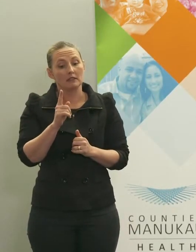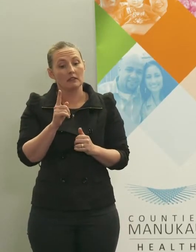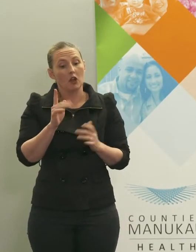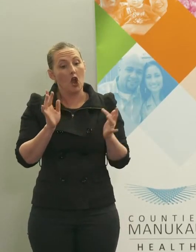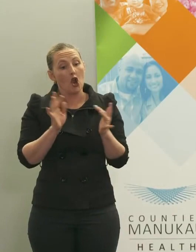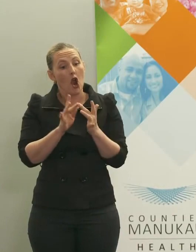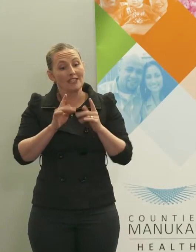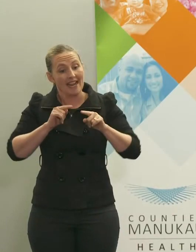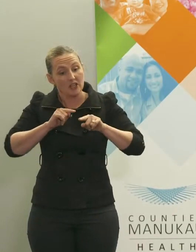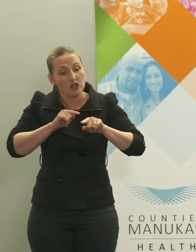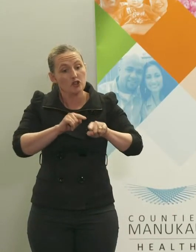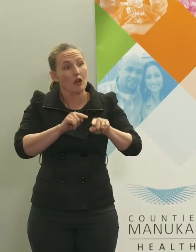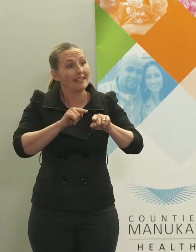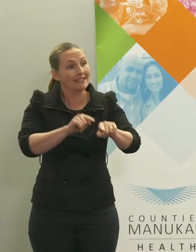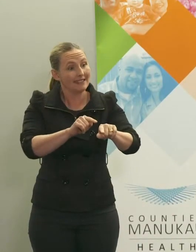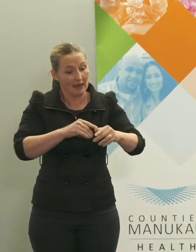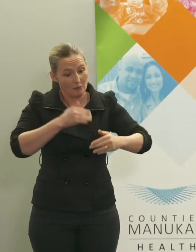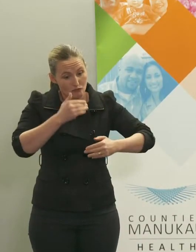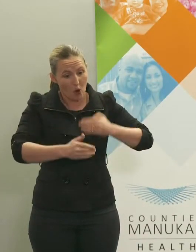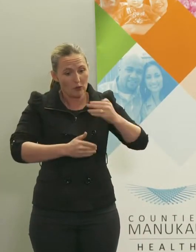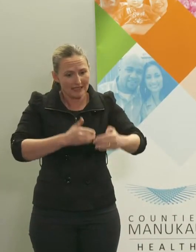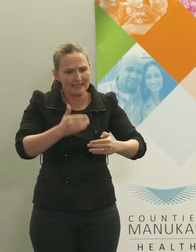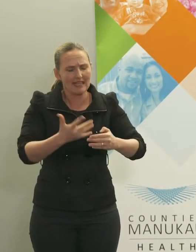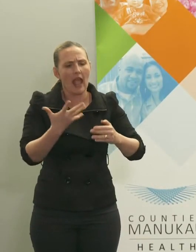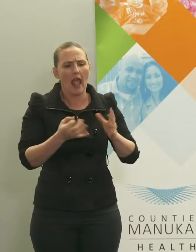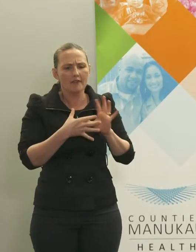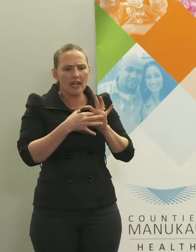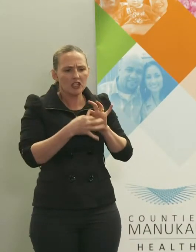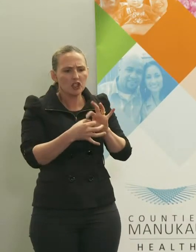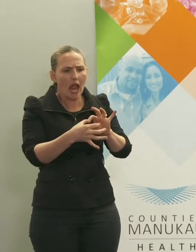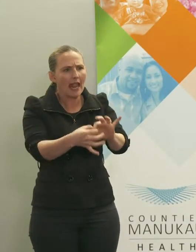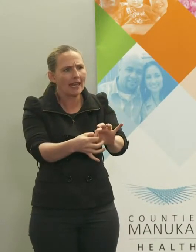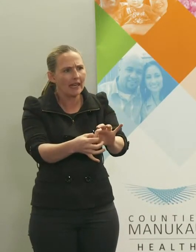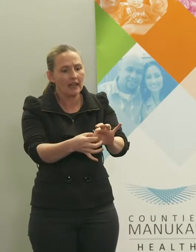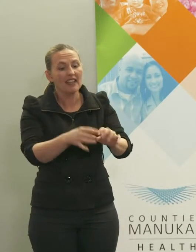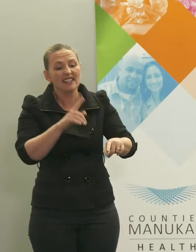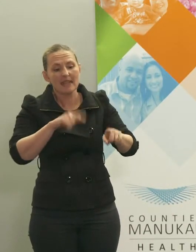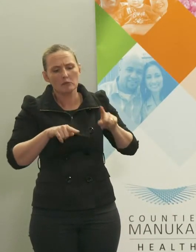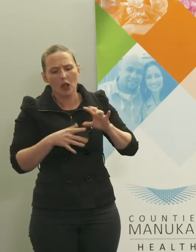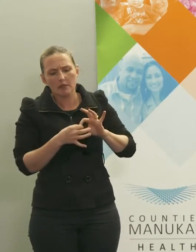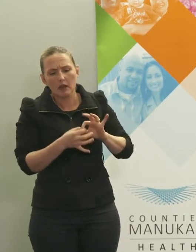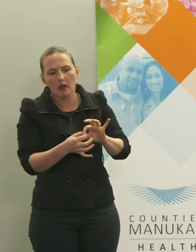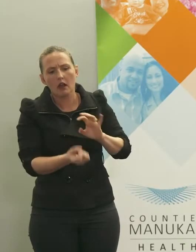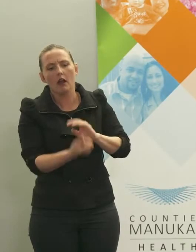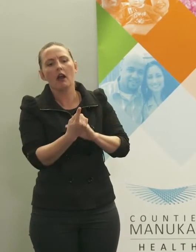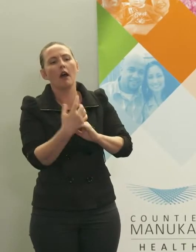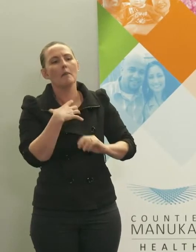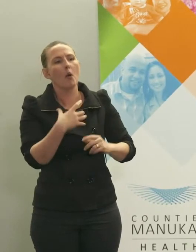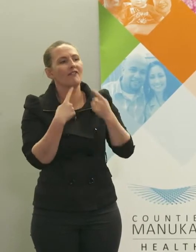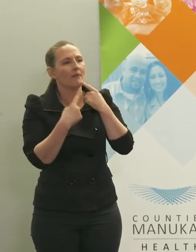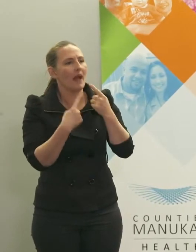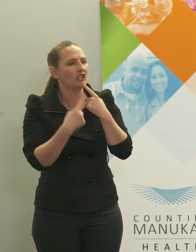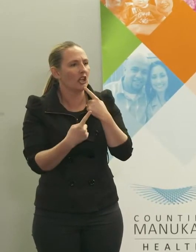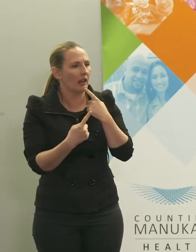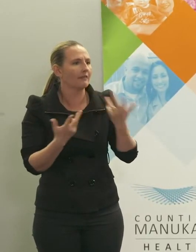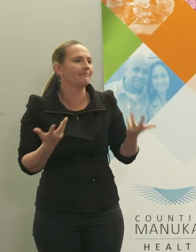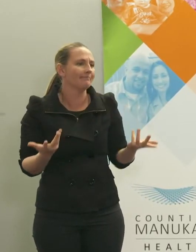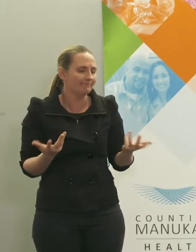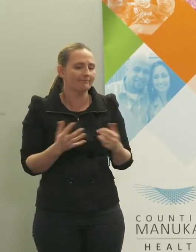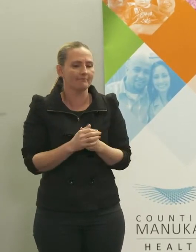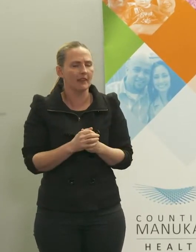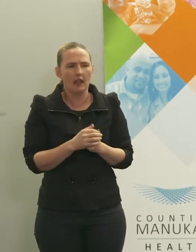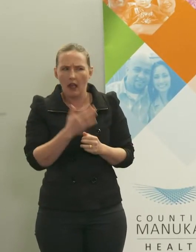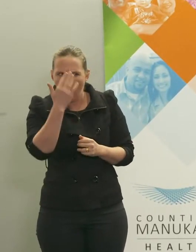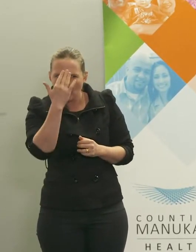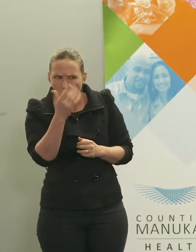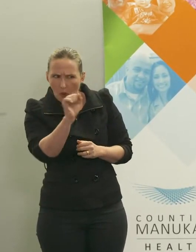chains of transmission, more information can come to light. So I don't know the exact details of what you're